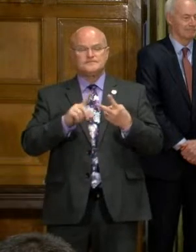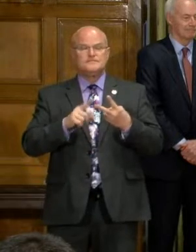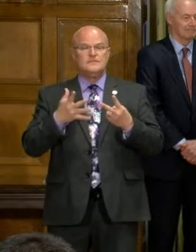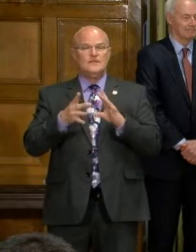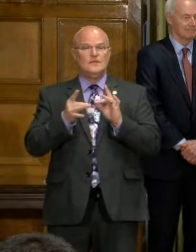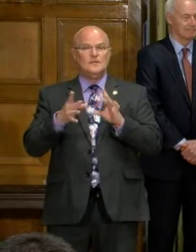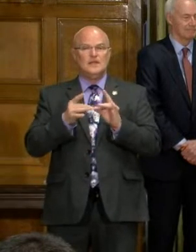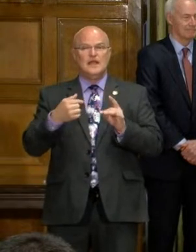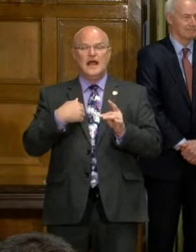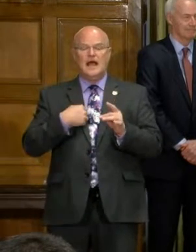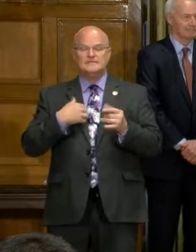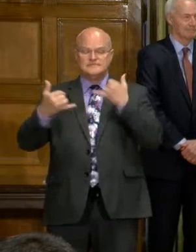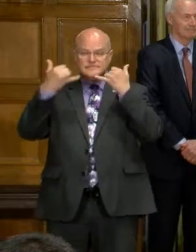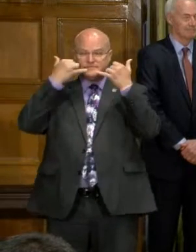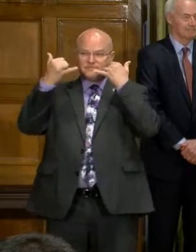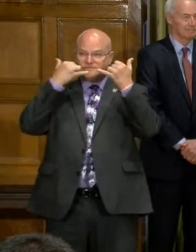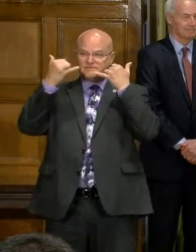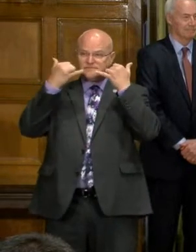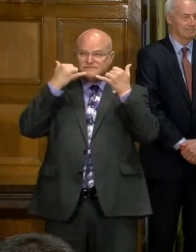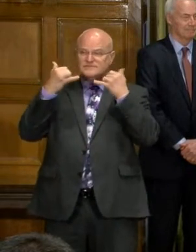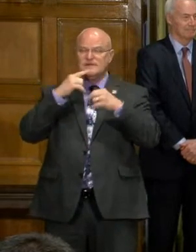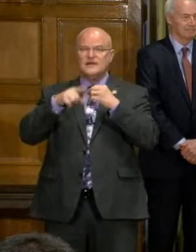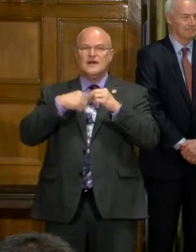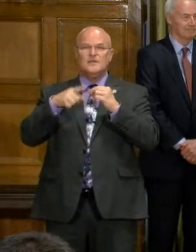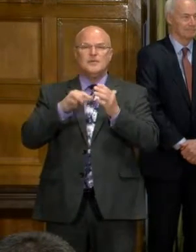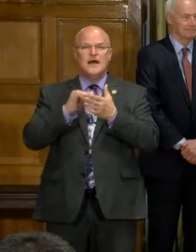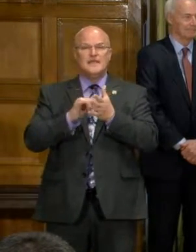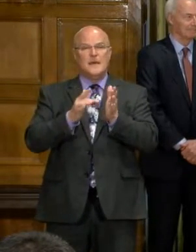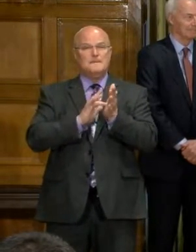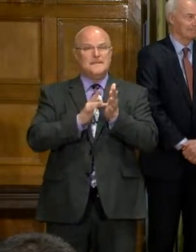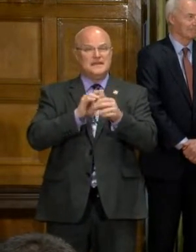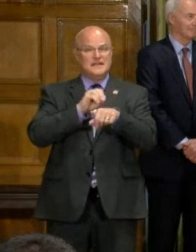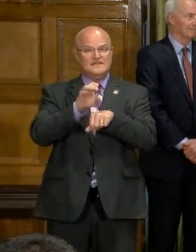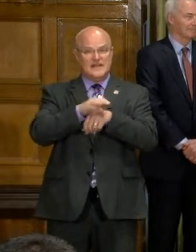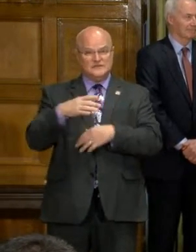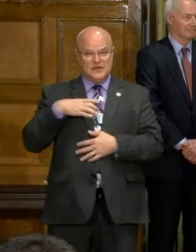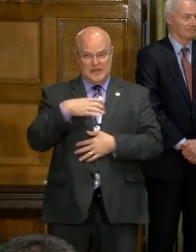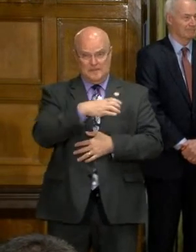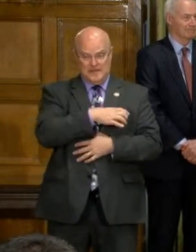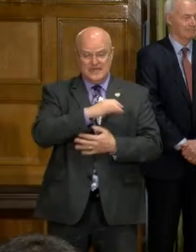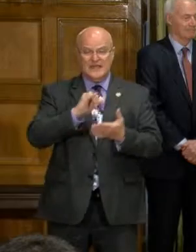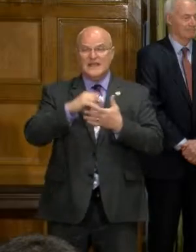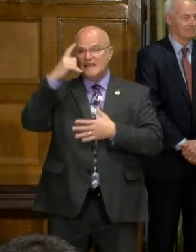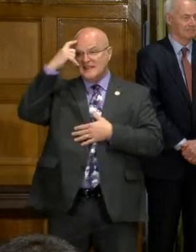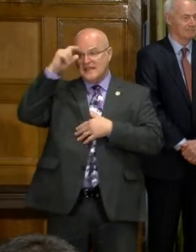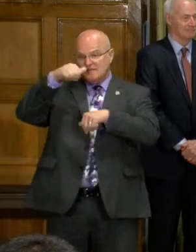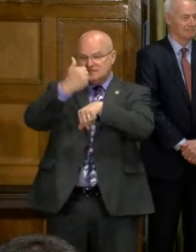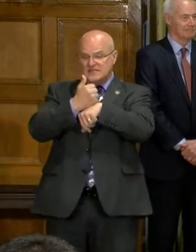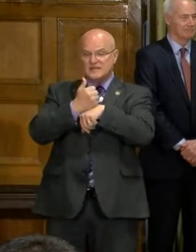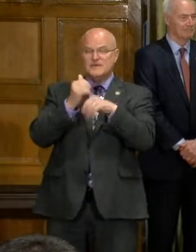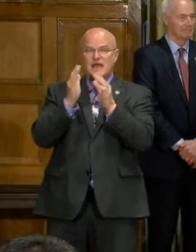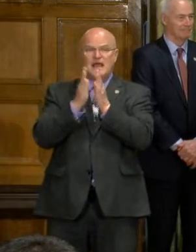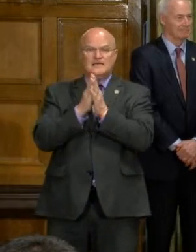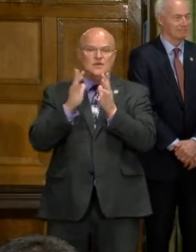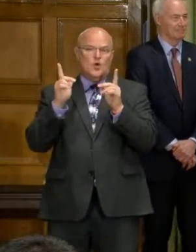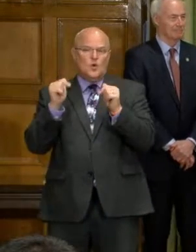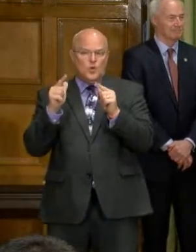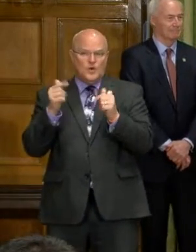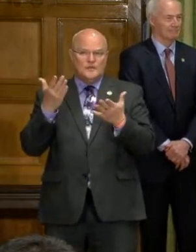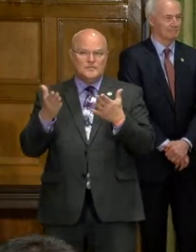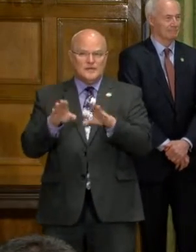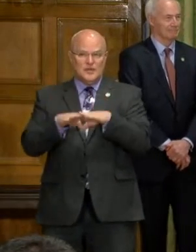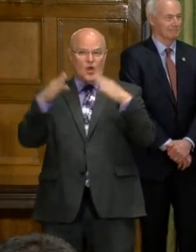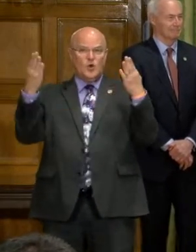mention is that I've been getting a lot of phone calls and text regarding the medical advisory committee that the Governor set up, asking when we might